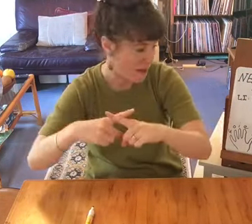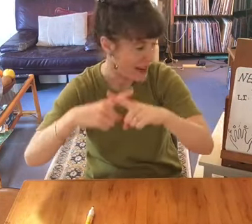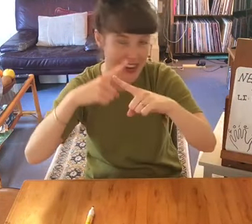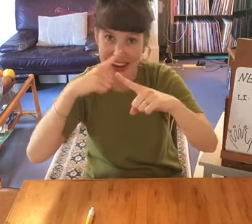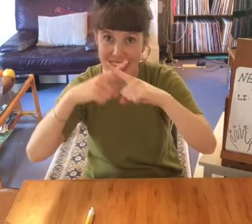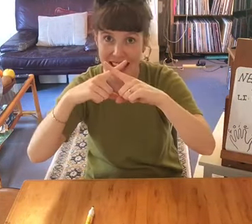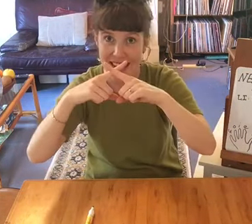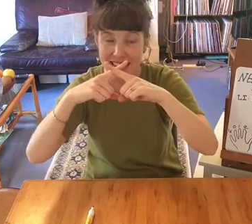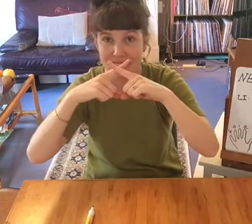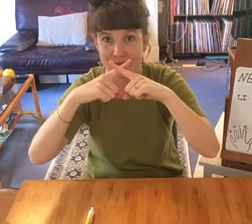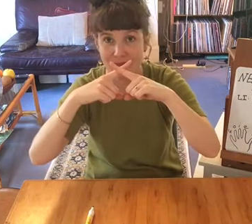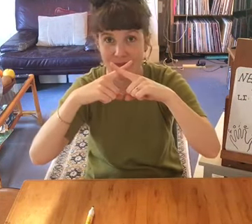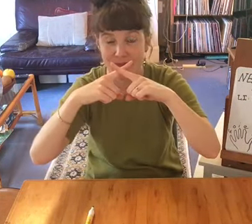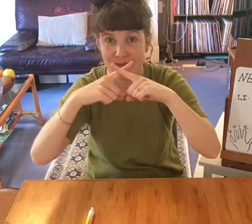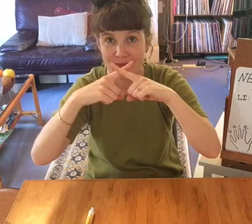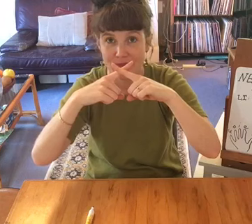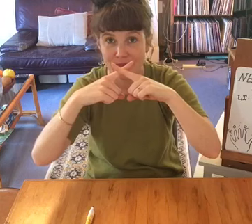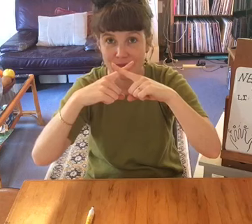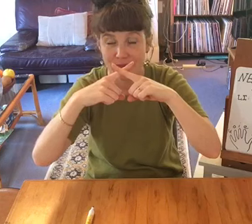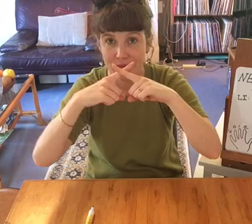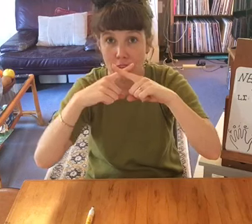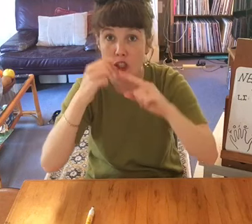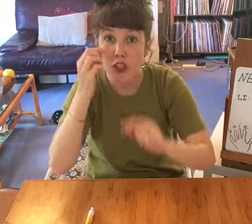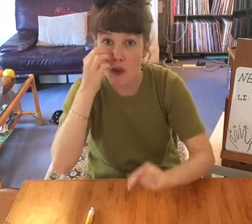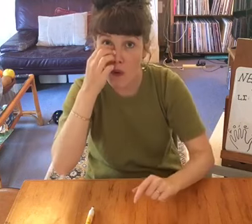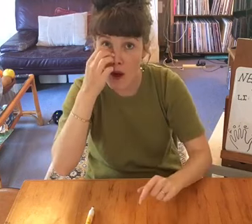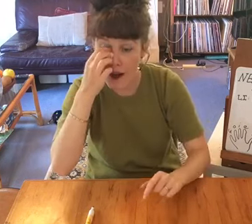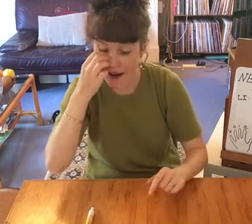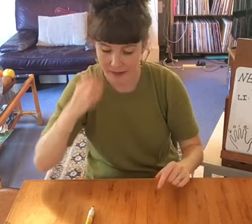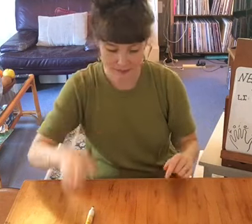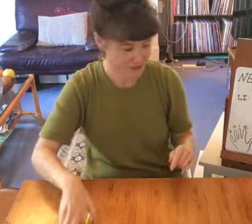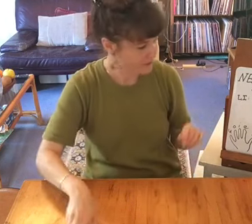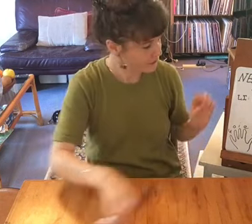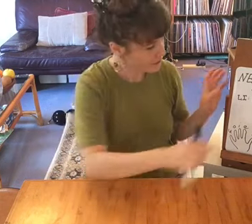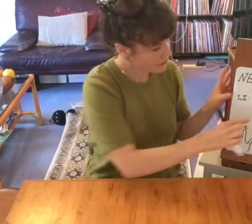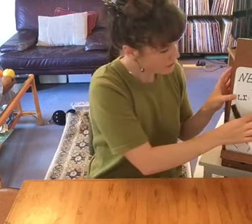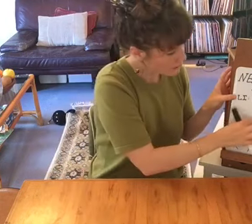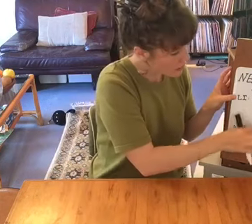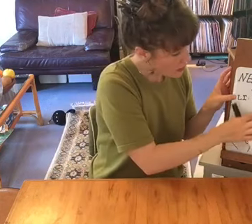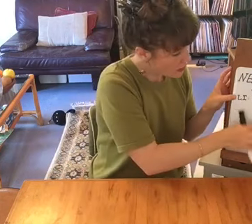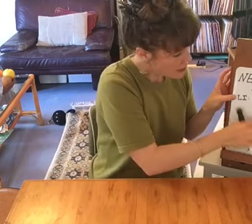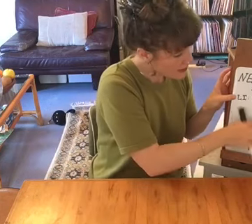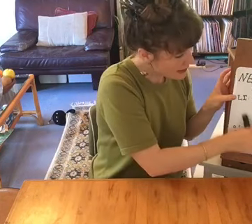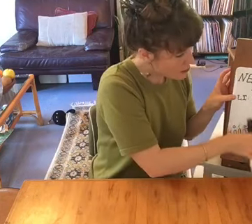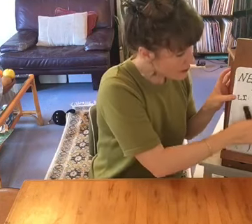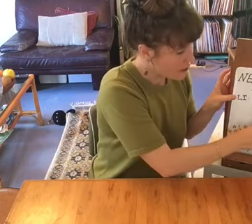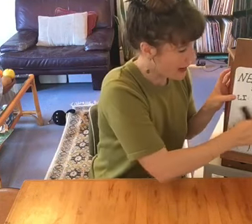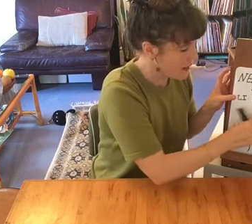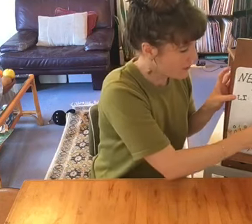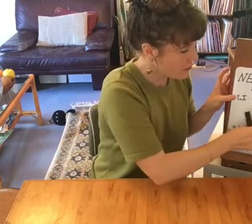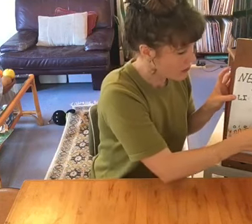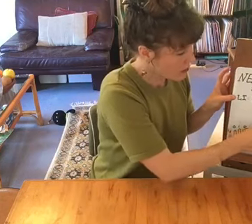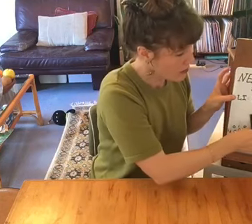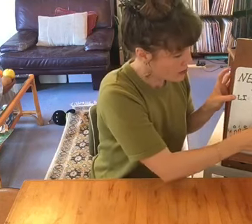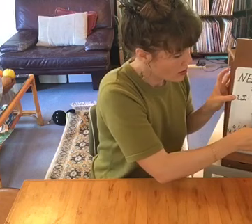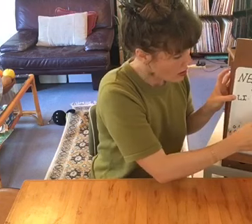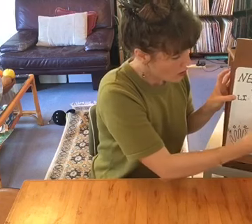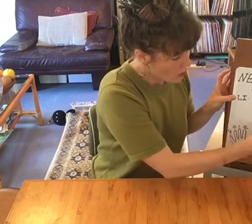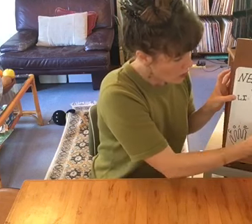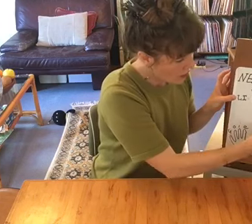an X. To do a Y is a little bit tricky. We're going to